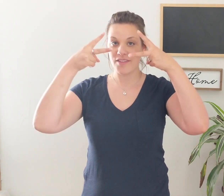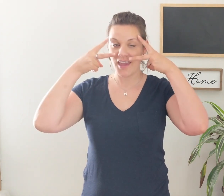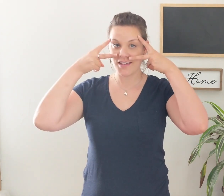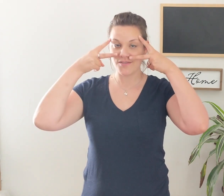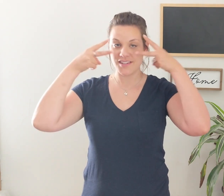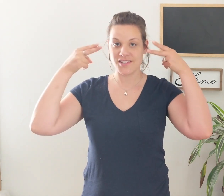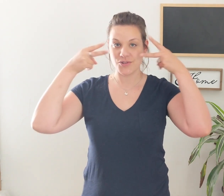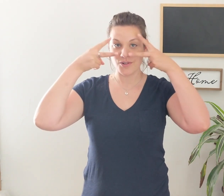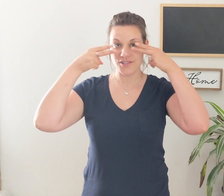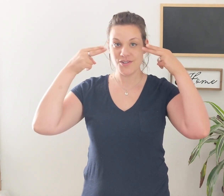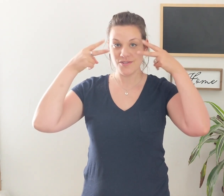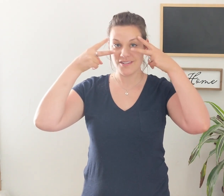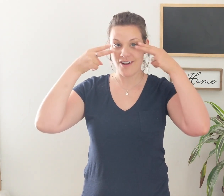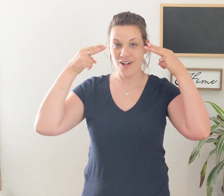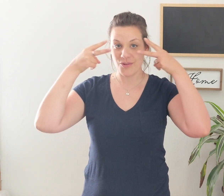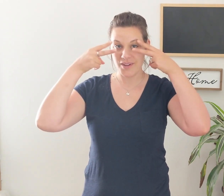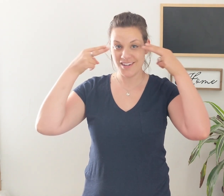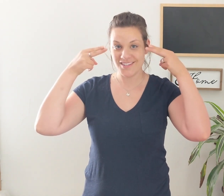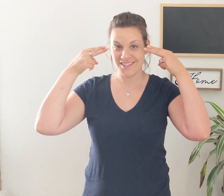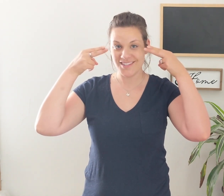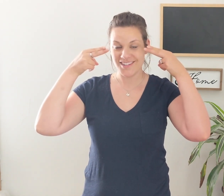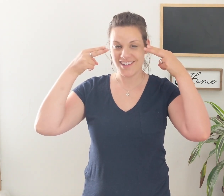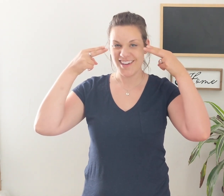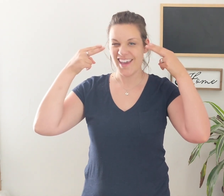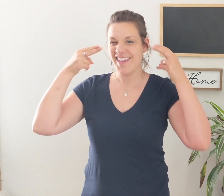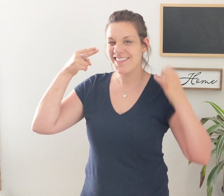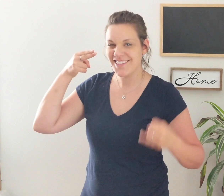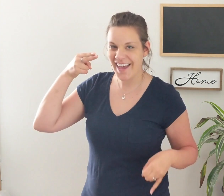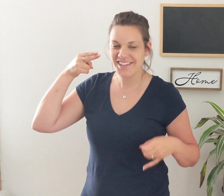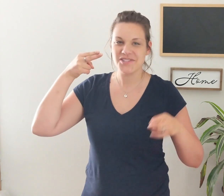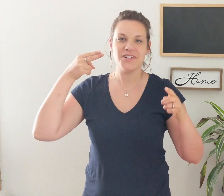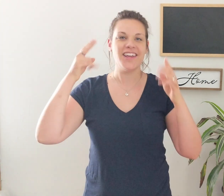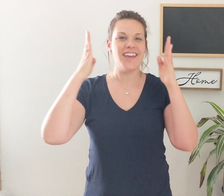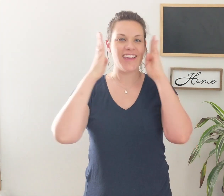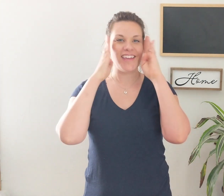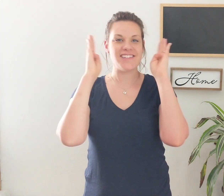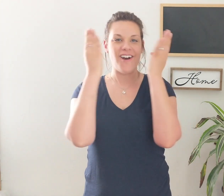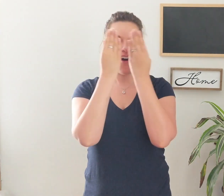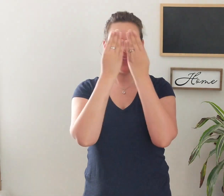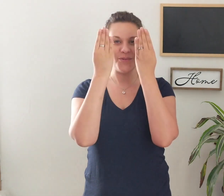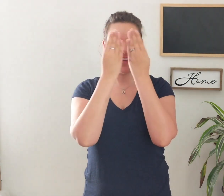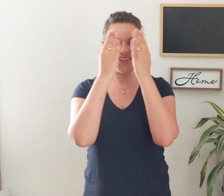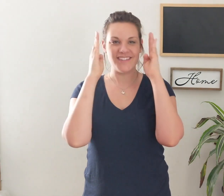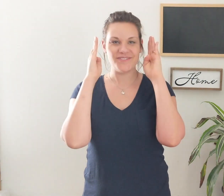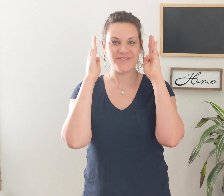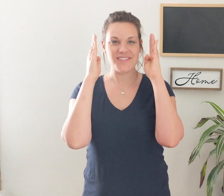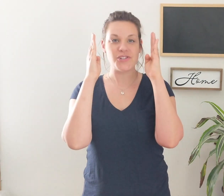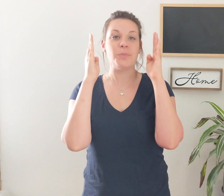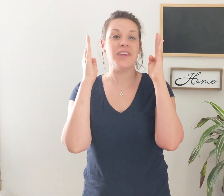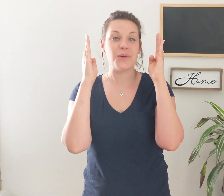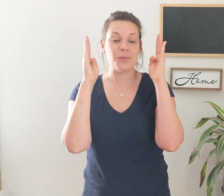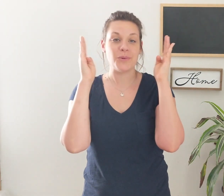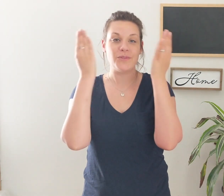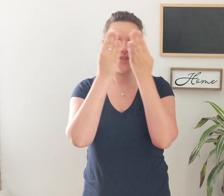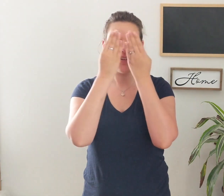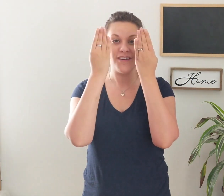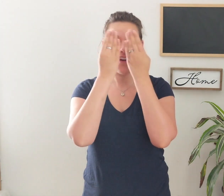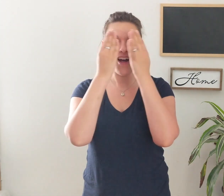the hands facing towards you, Halloween. And the last one is Halloween. So peekaboo,